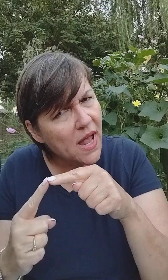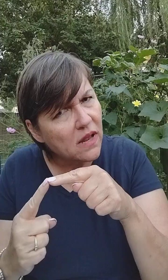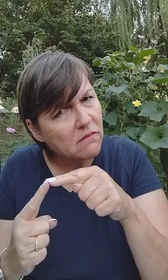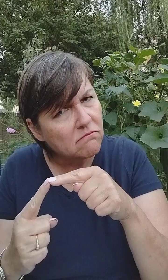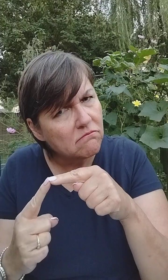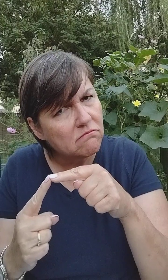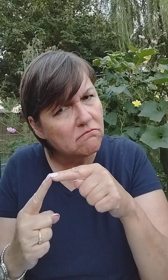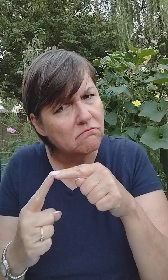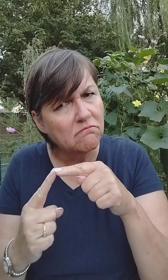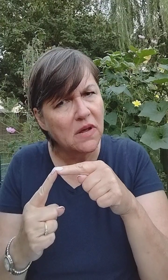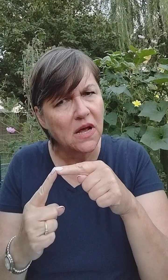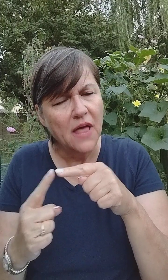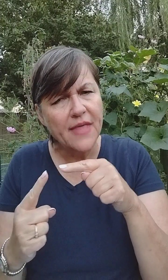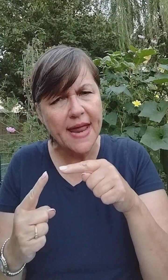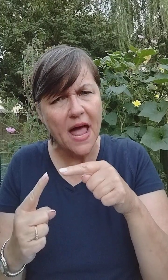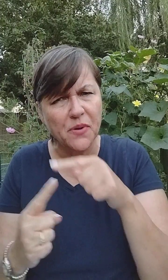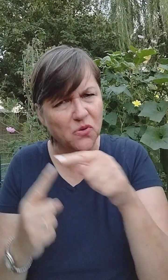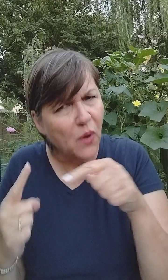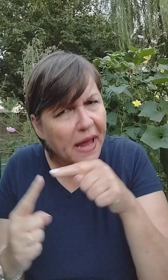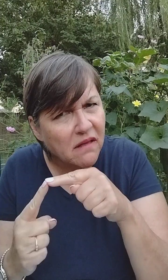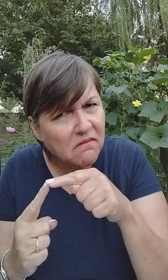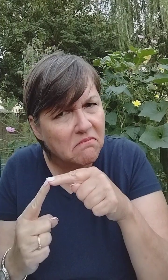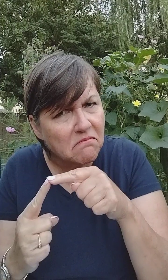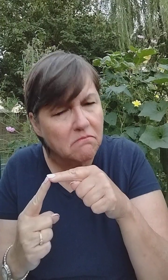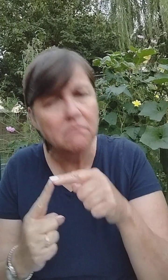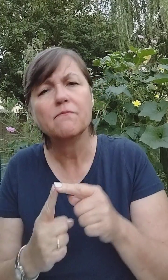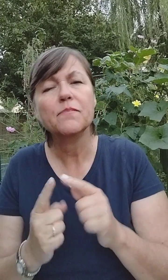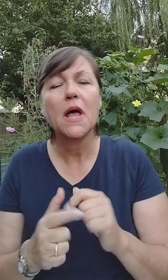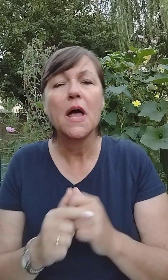When? That happened. When?